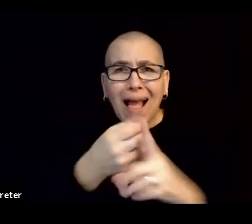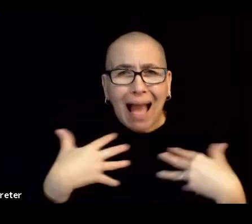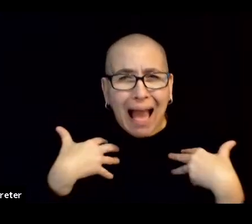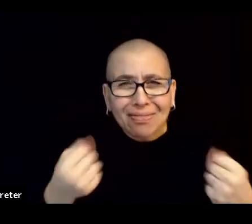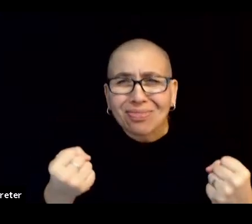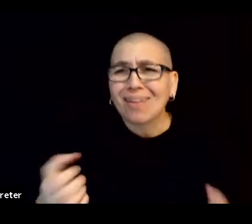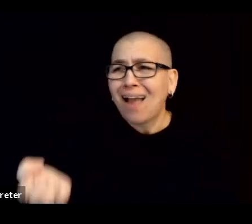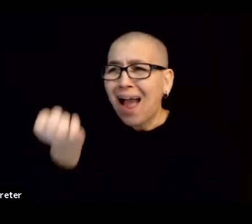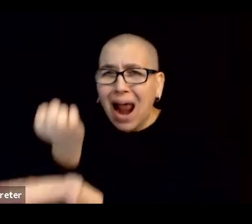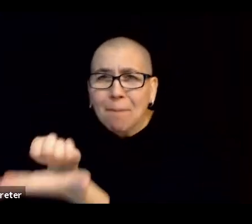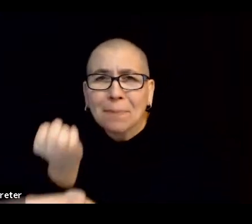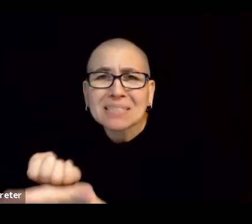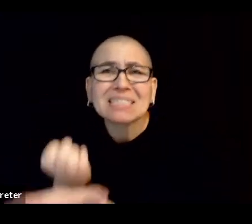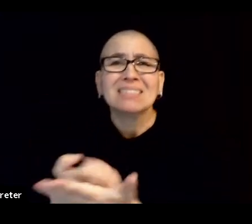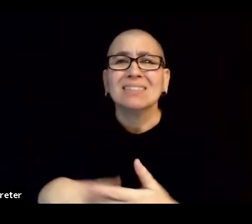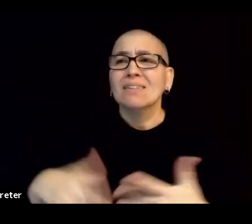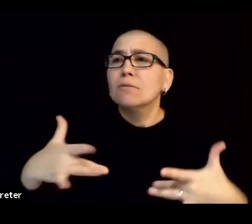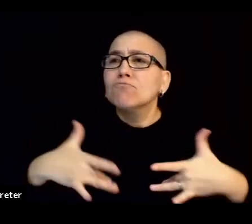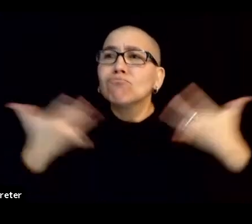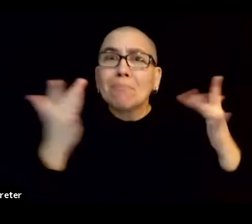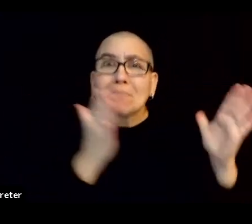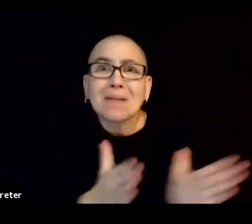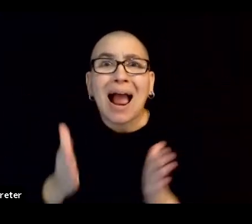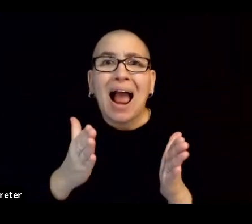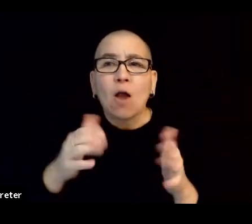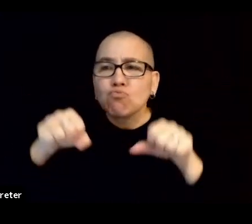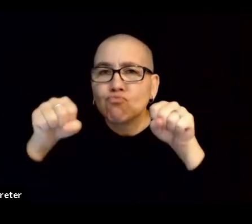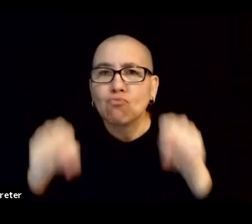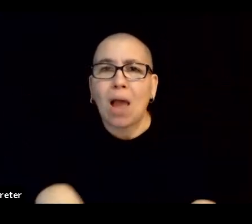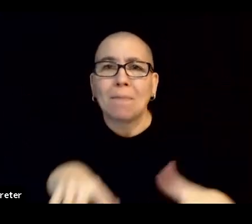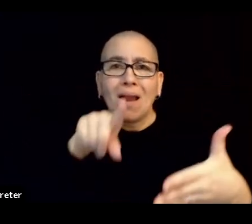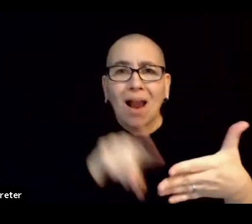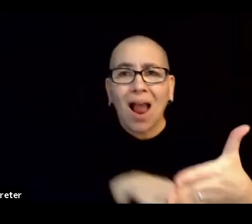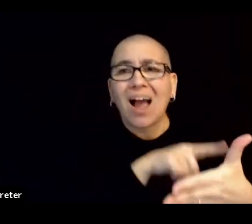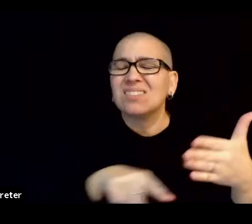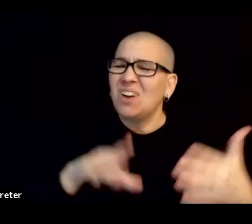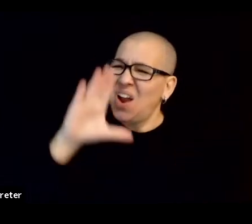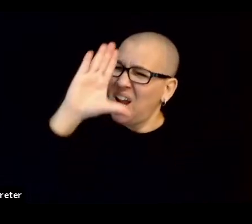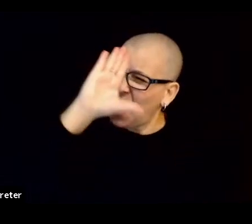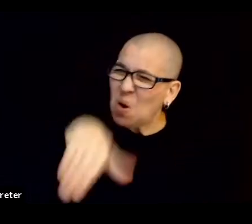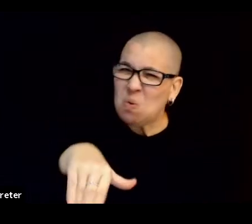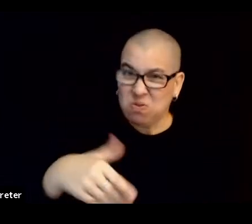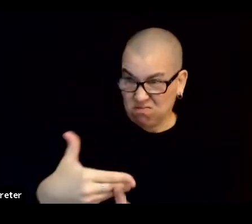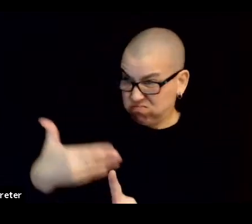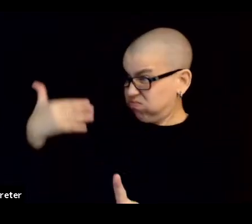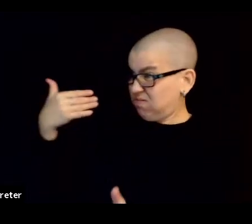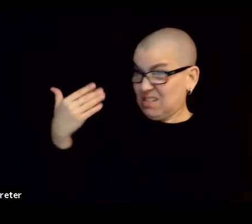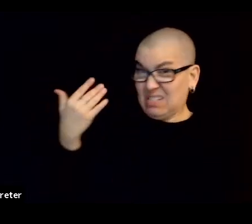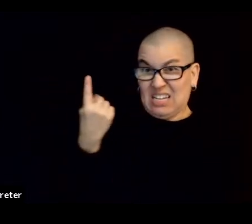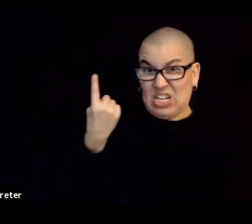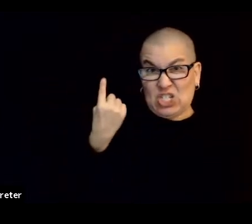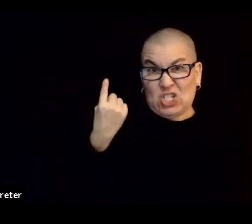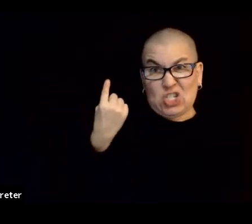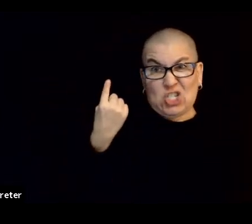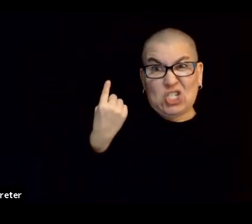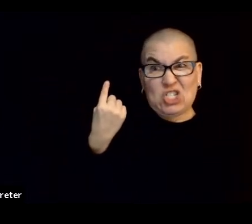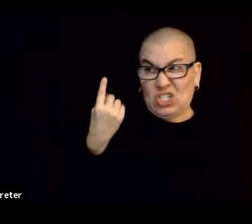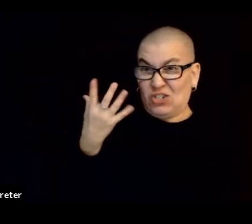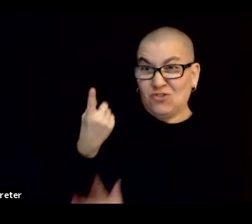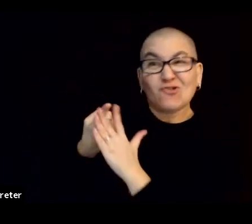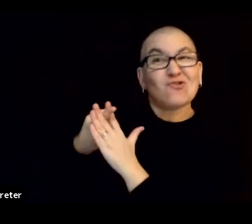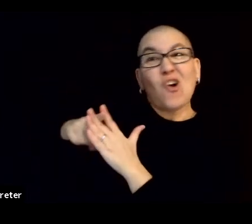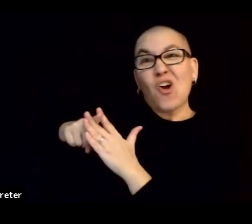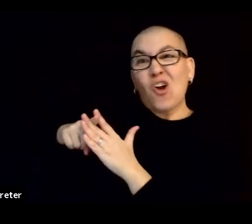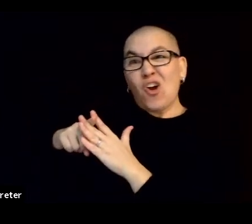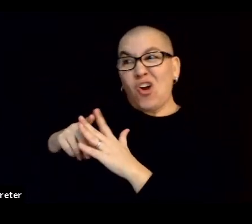enjoy. And since early days, really, in the pandemic a year ago, even then, we began saying eventually vaccines would be